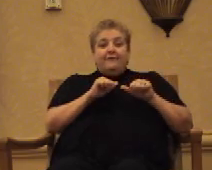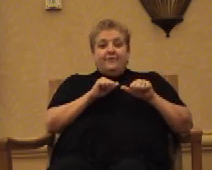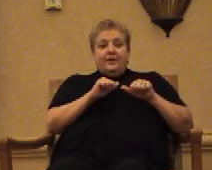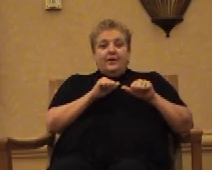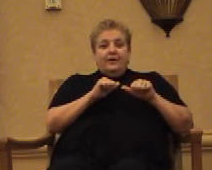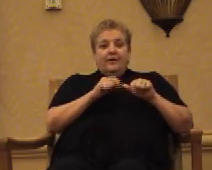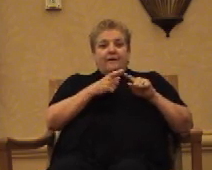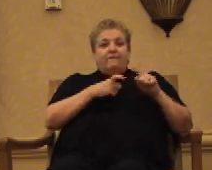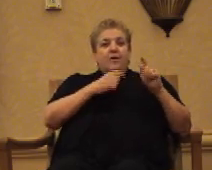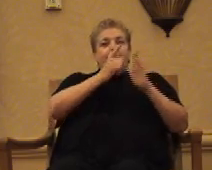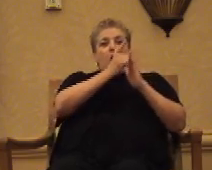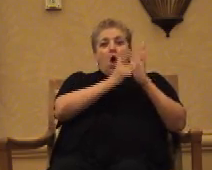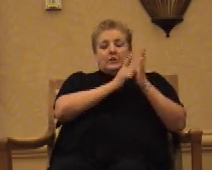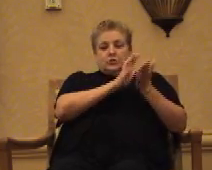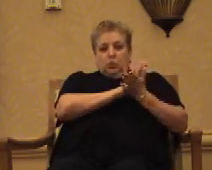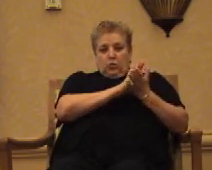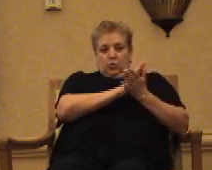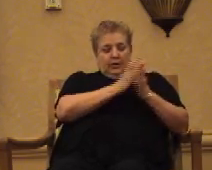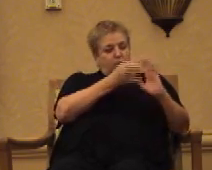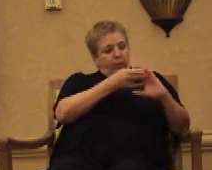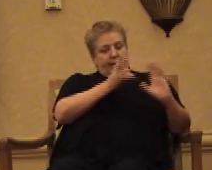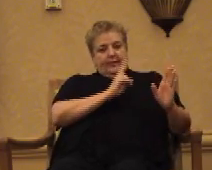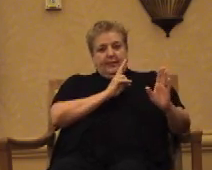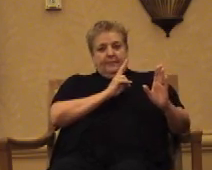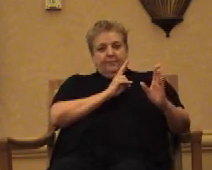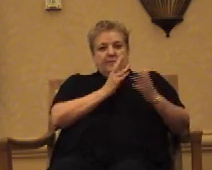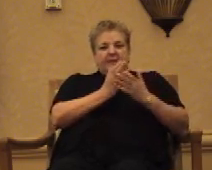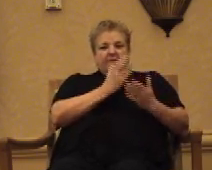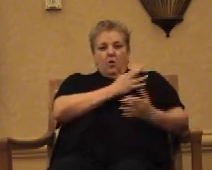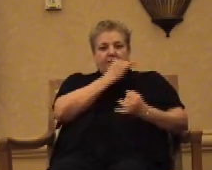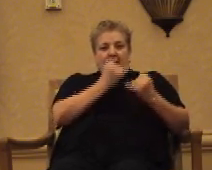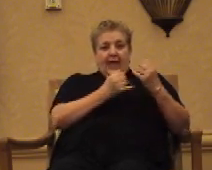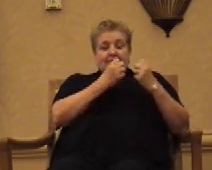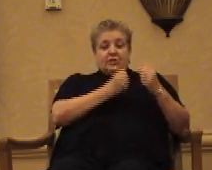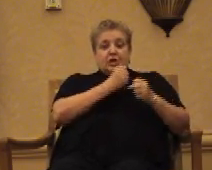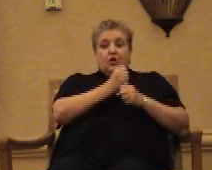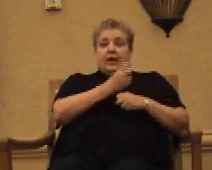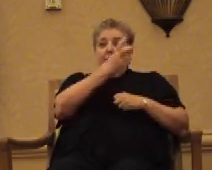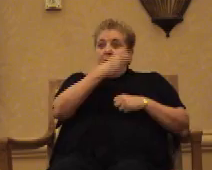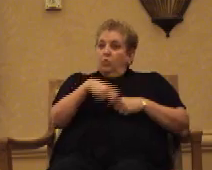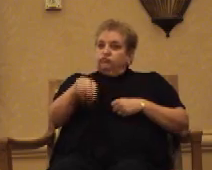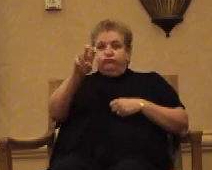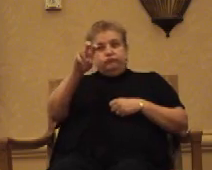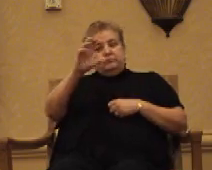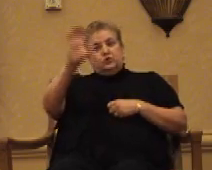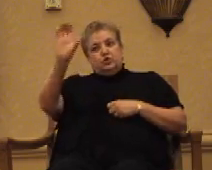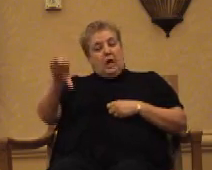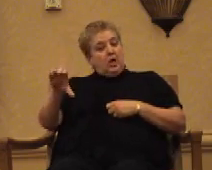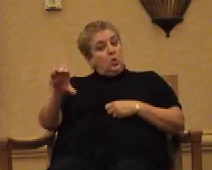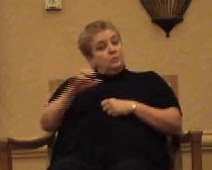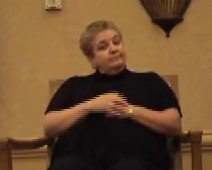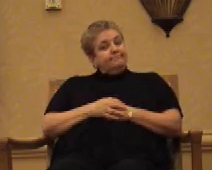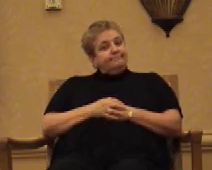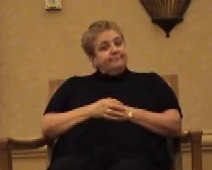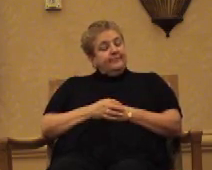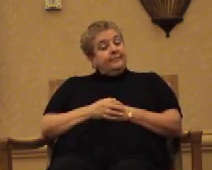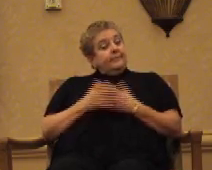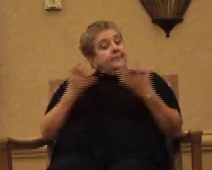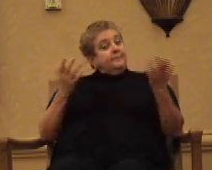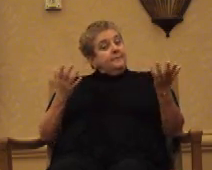law school. And before my final year, and off I went to Chicago. And what was going on in this family